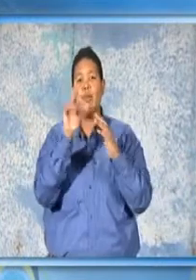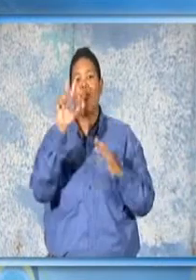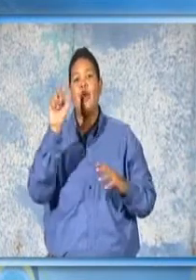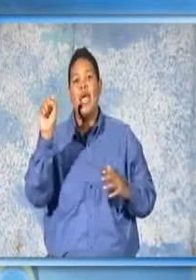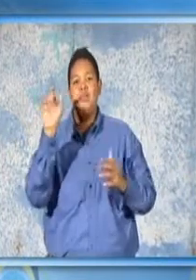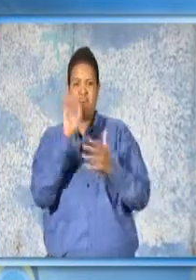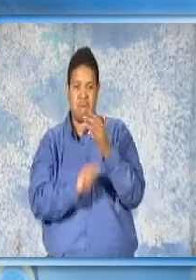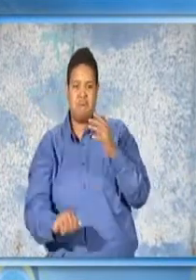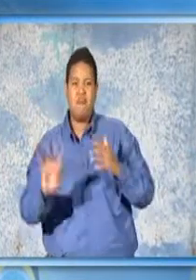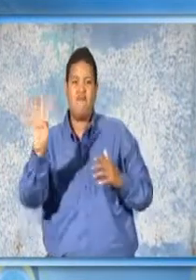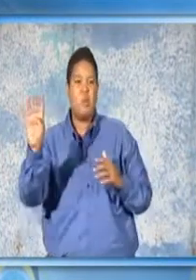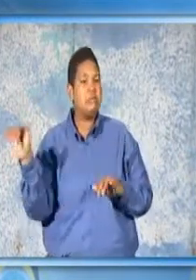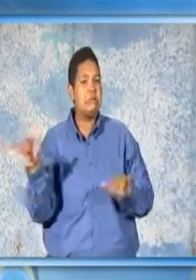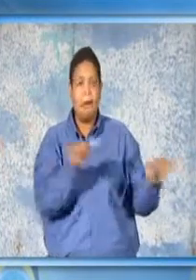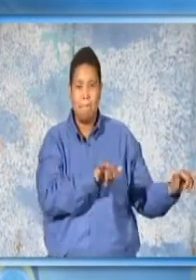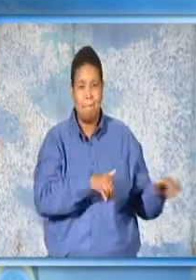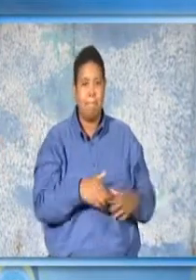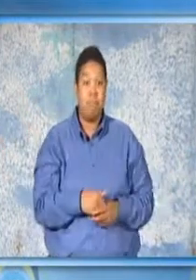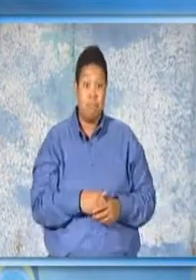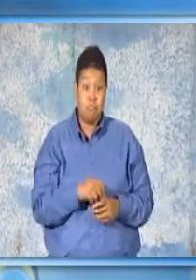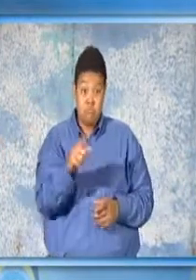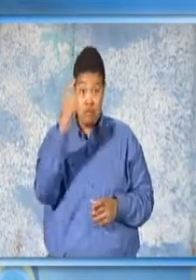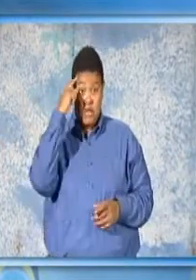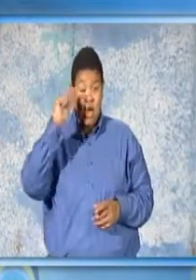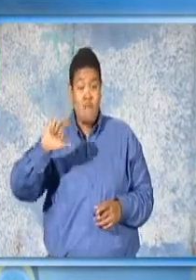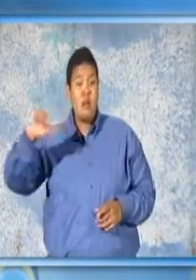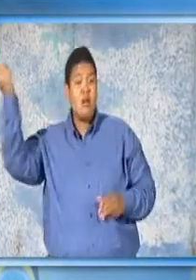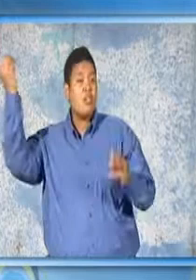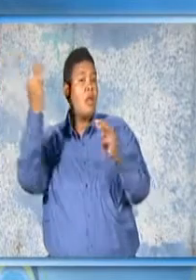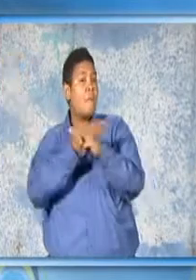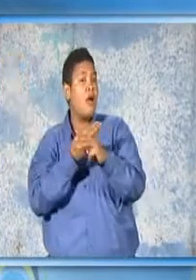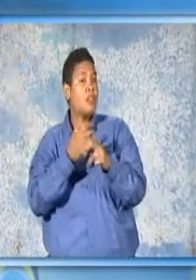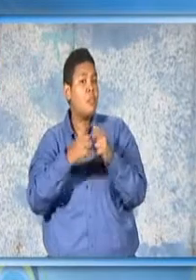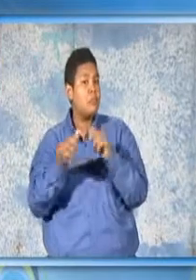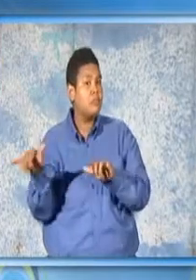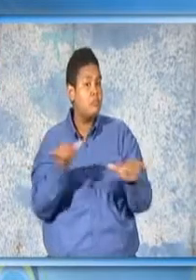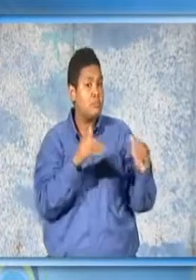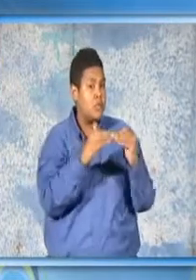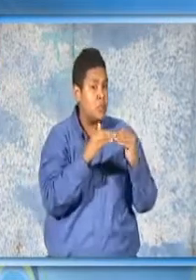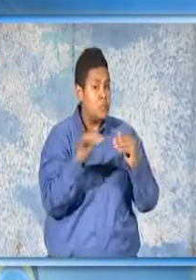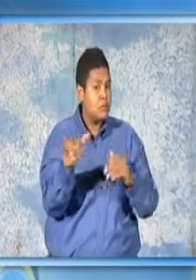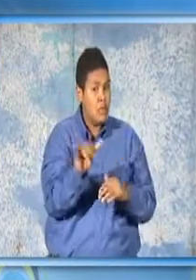4. Could you think of another equation equal to this?